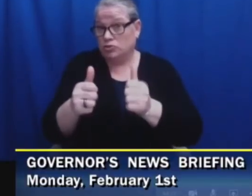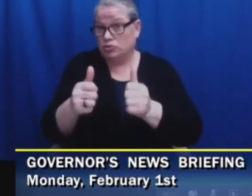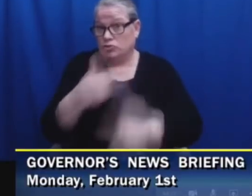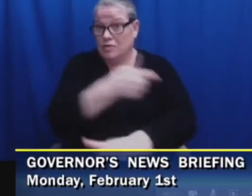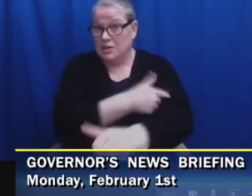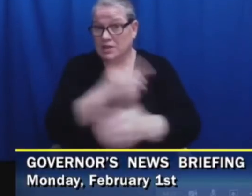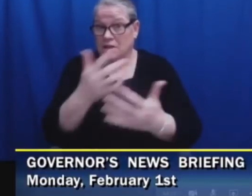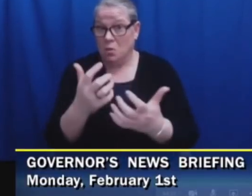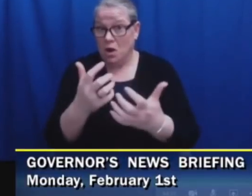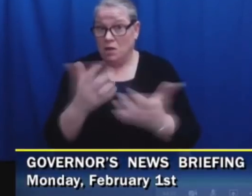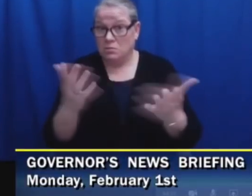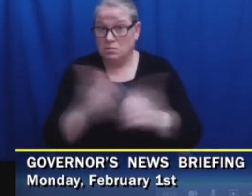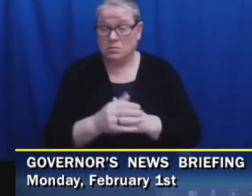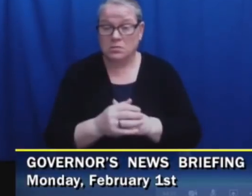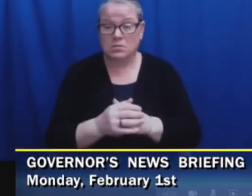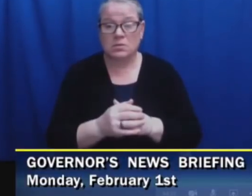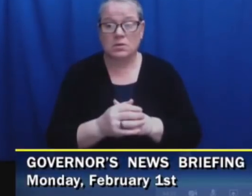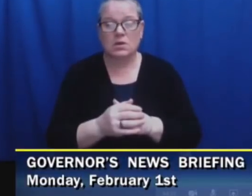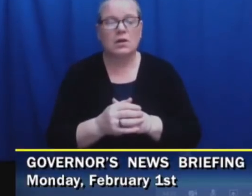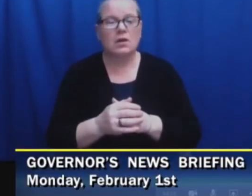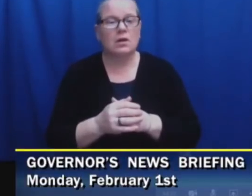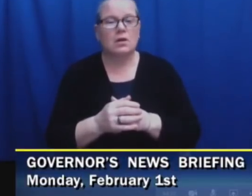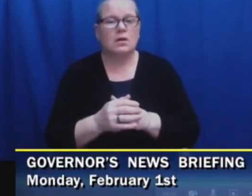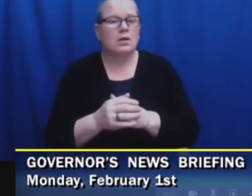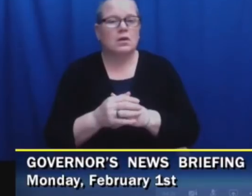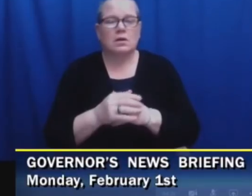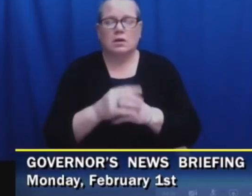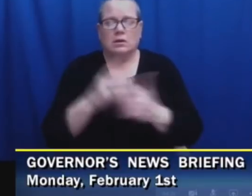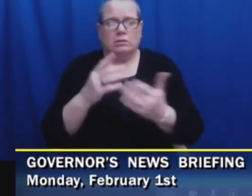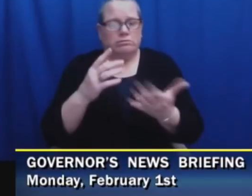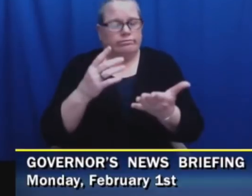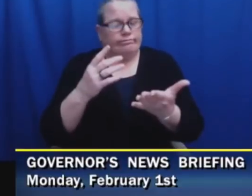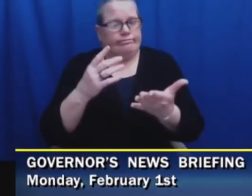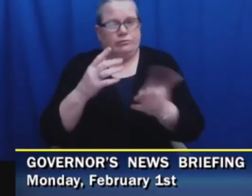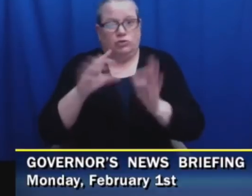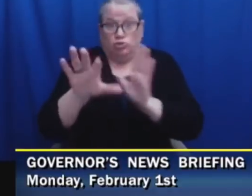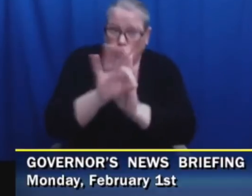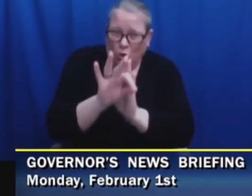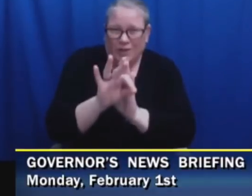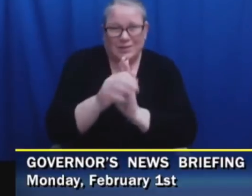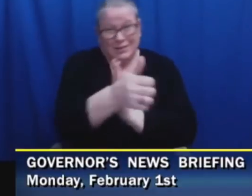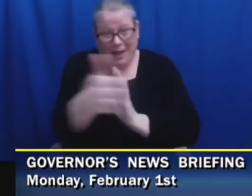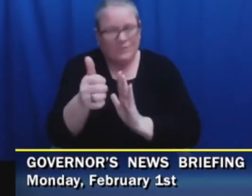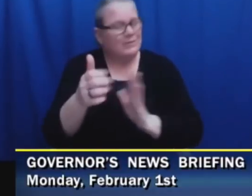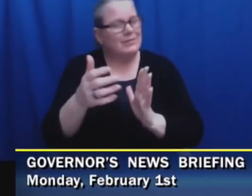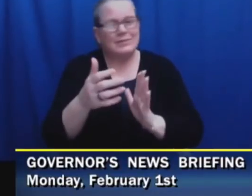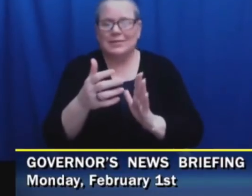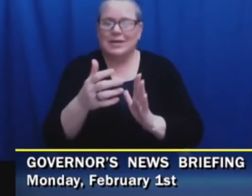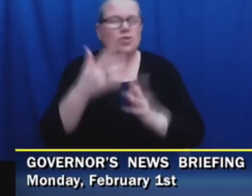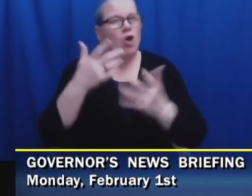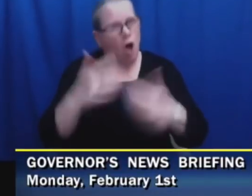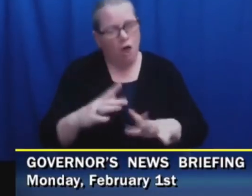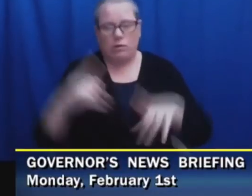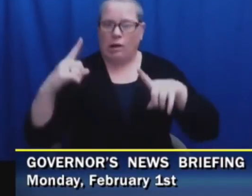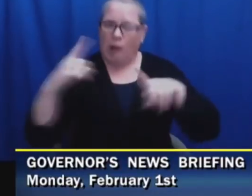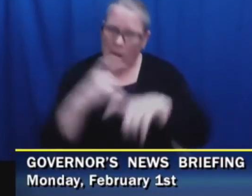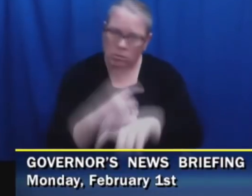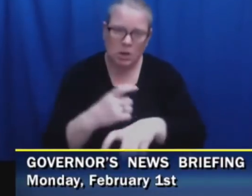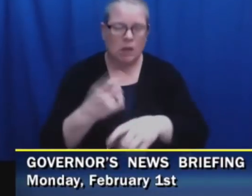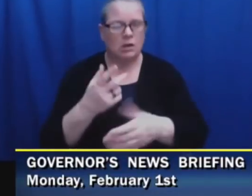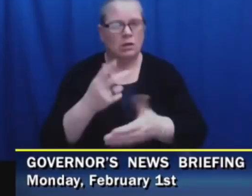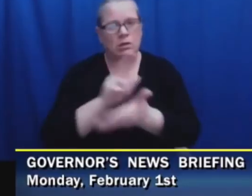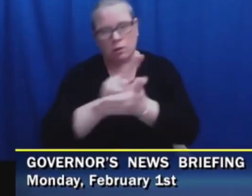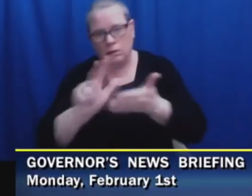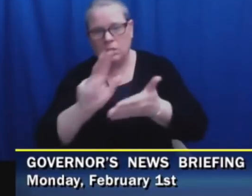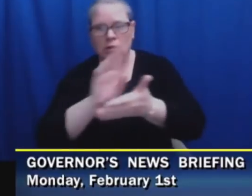I don't know about the choice. This is already one complicated Rubik's Cube. 3 weeks, 4 weeks, this